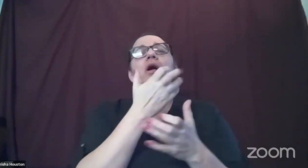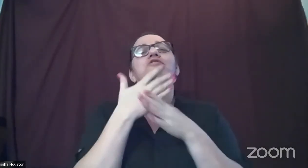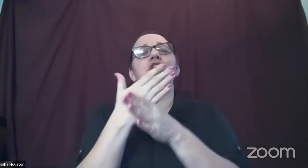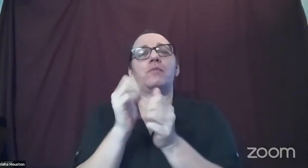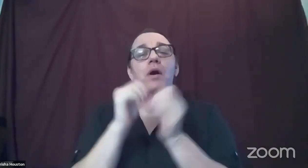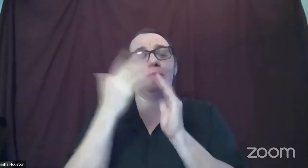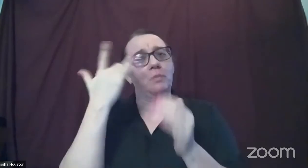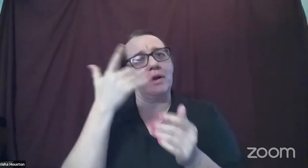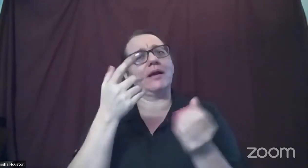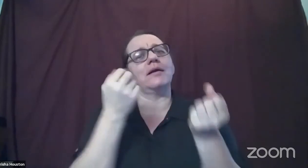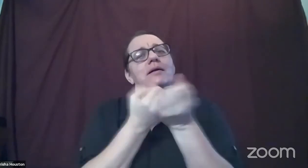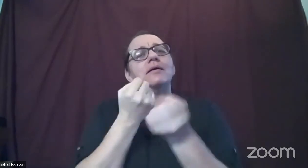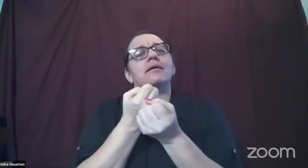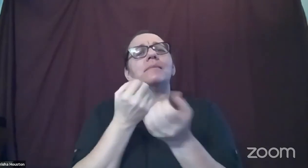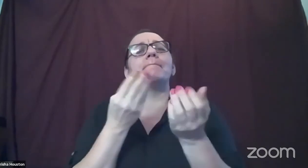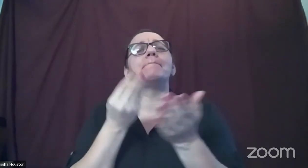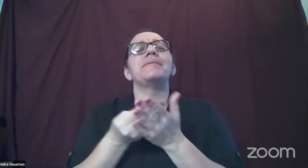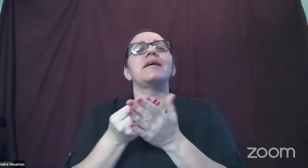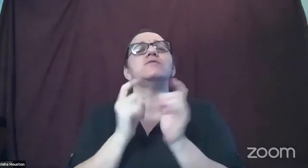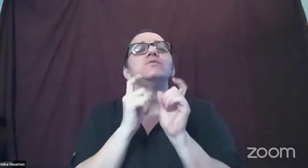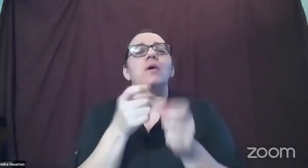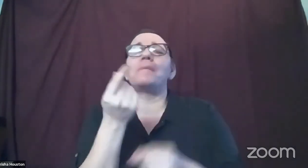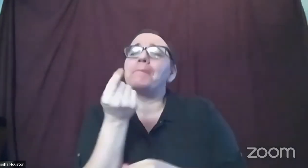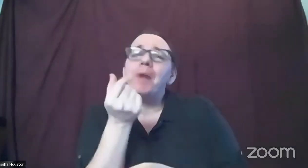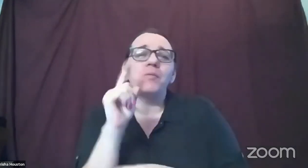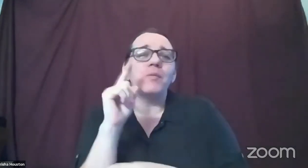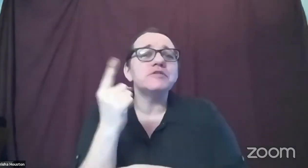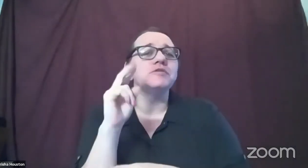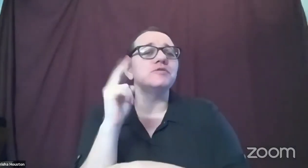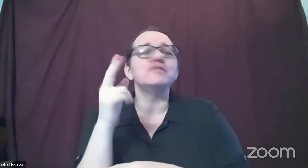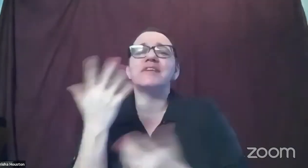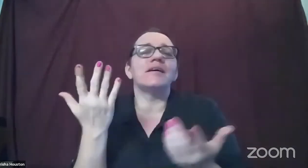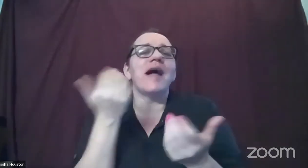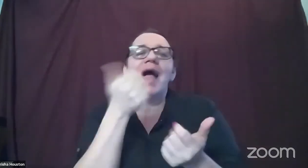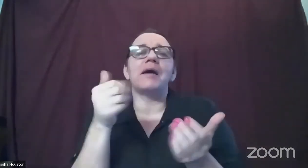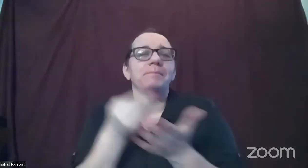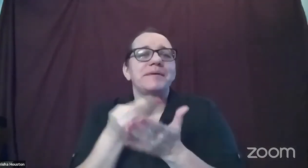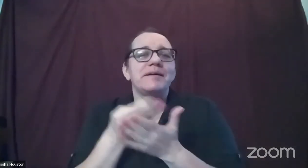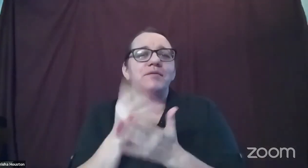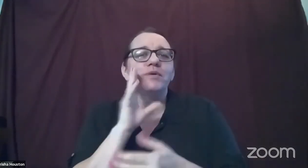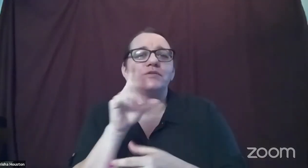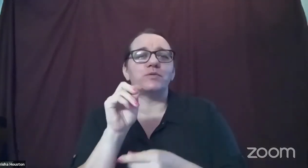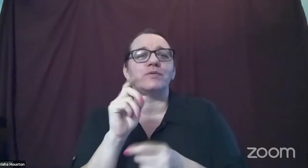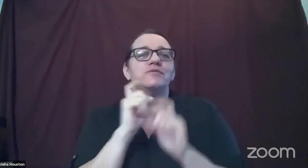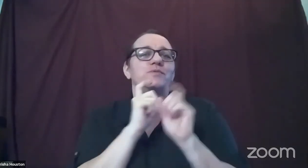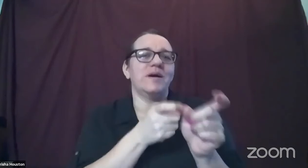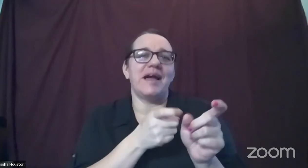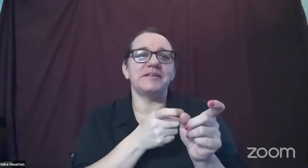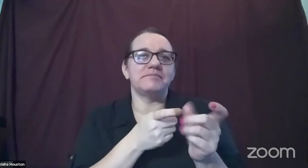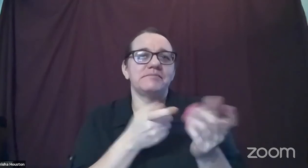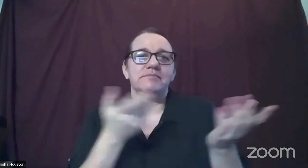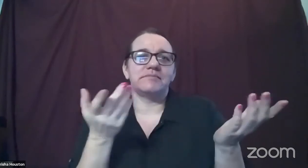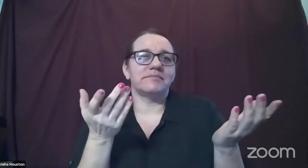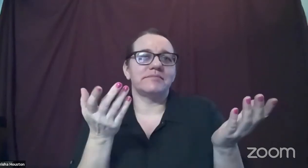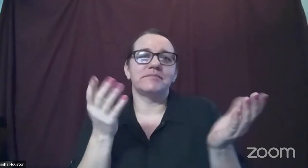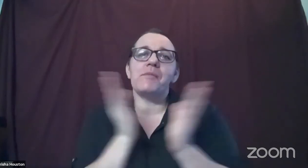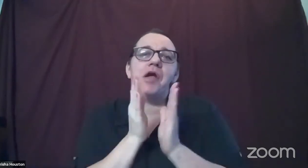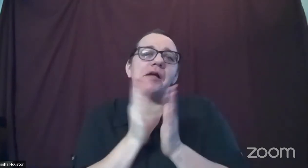yet. I've received an email and I wanted to share about the donation opportunity, even $1